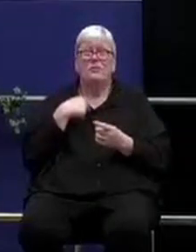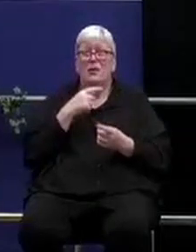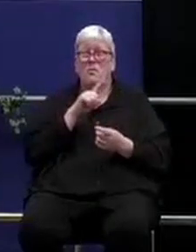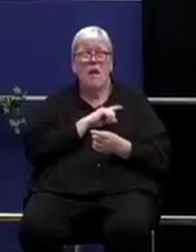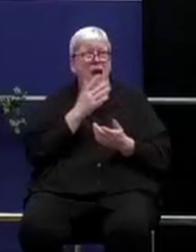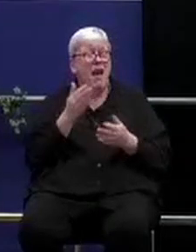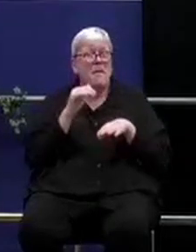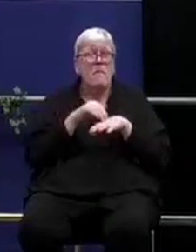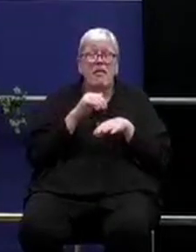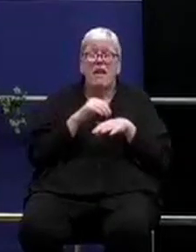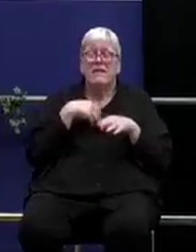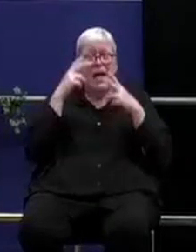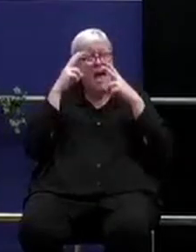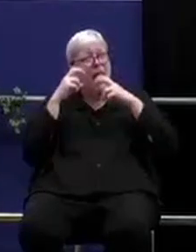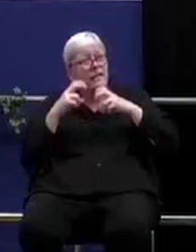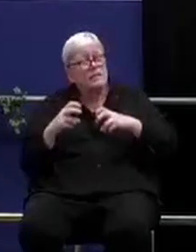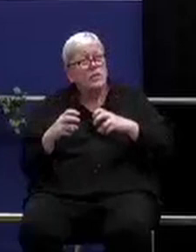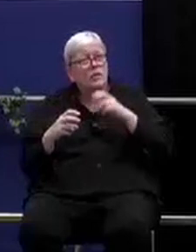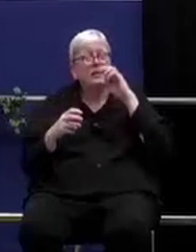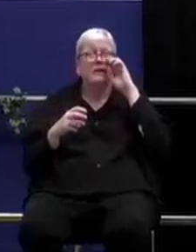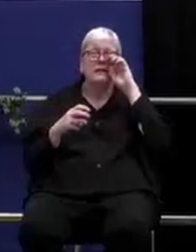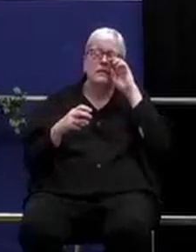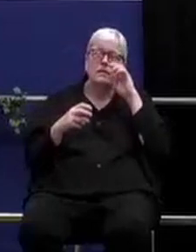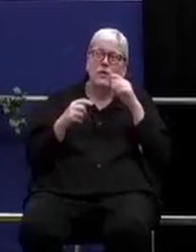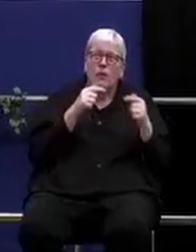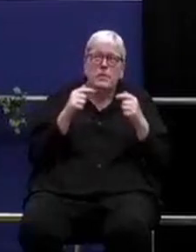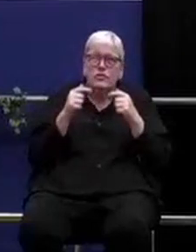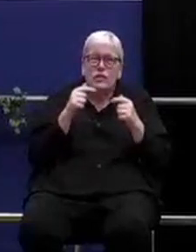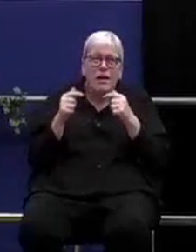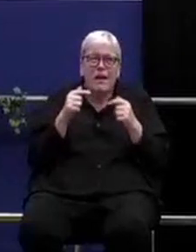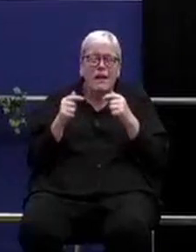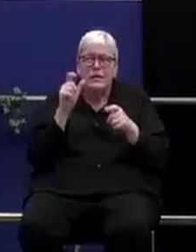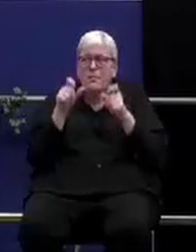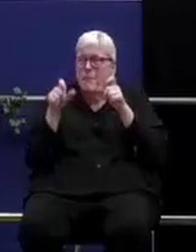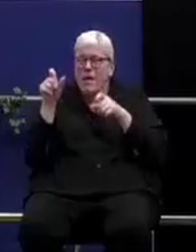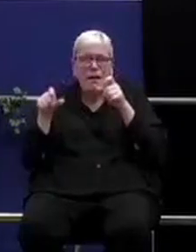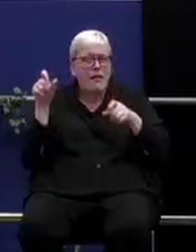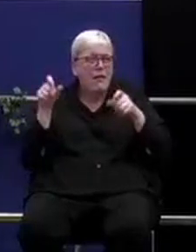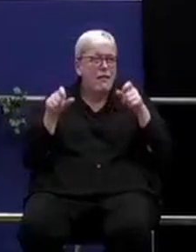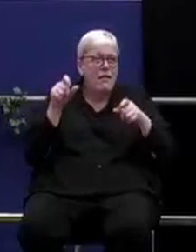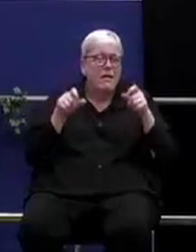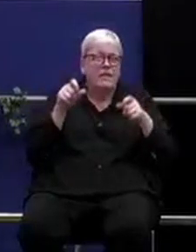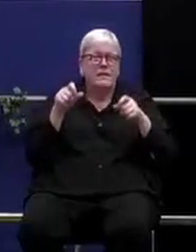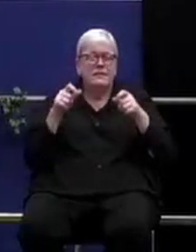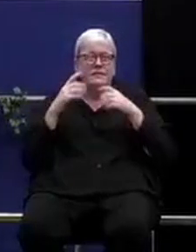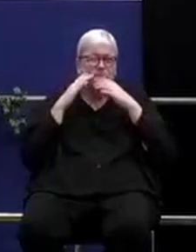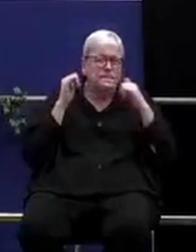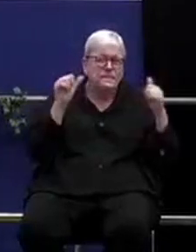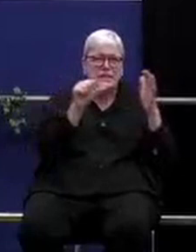of exploring, we're not very good generally with competition. People, if you put them in a really competitive situation, brings out the